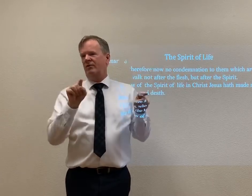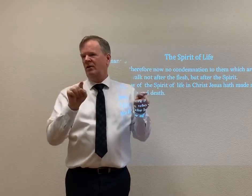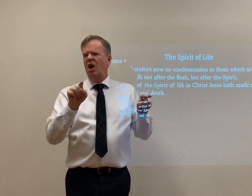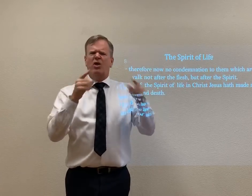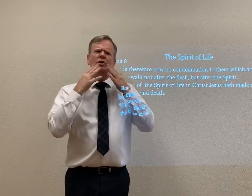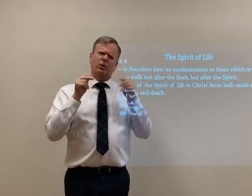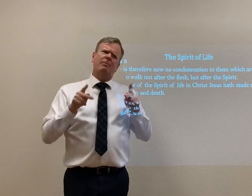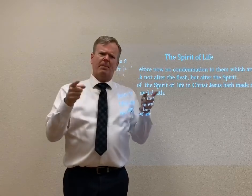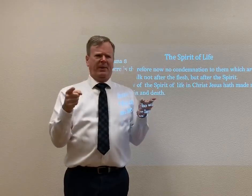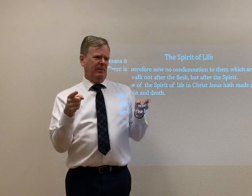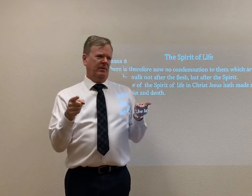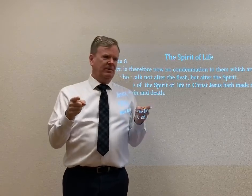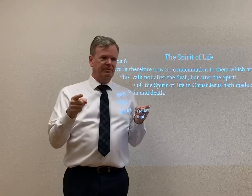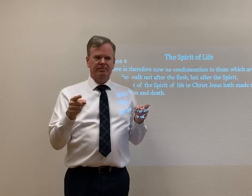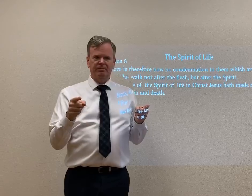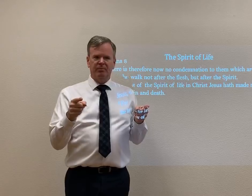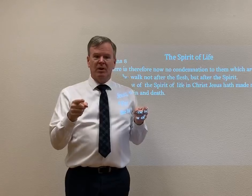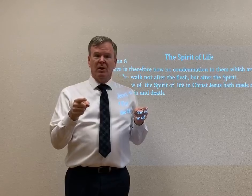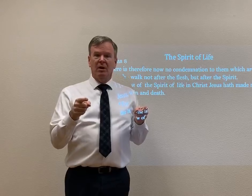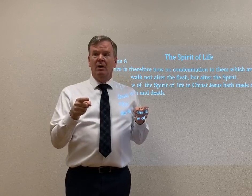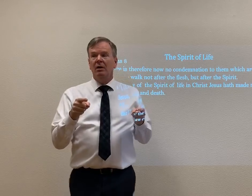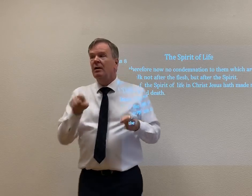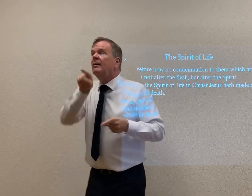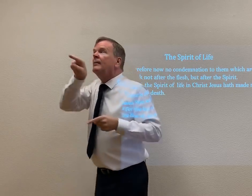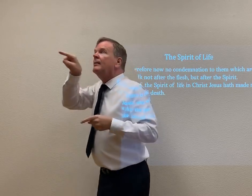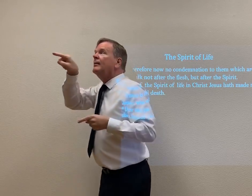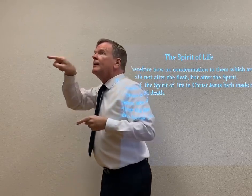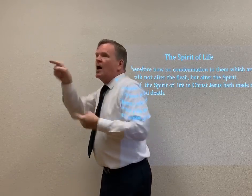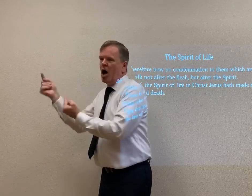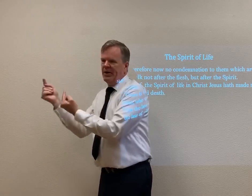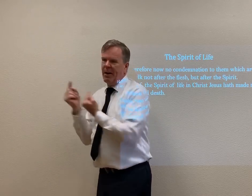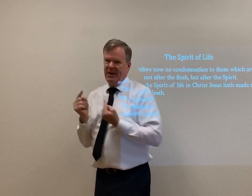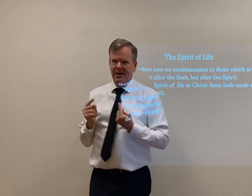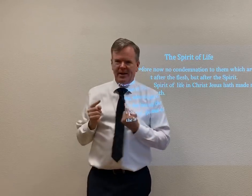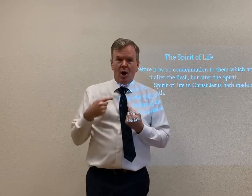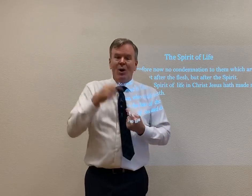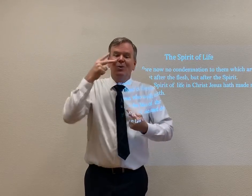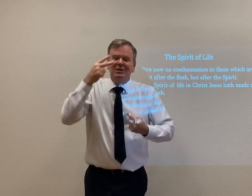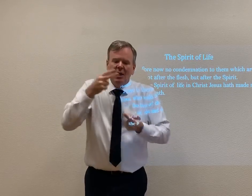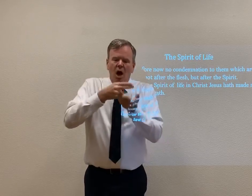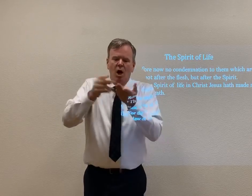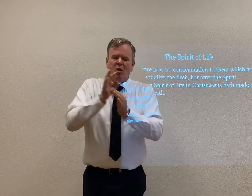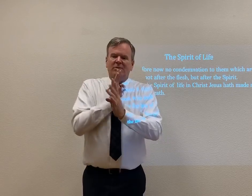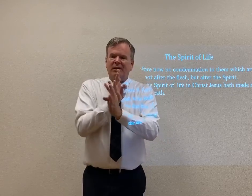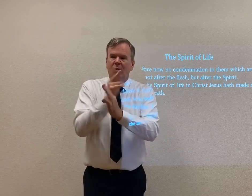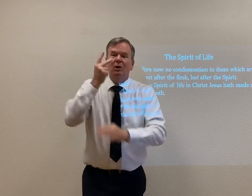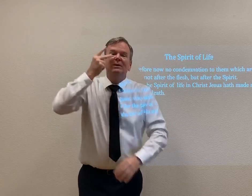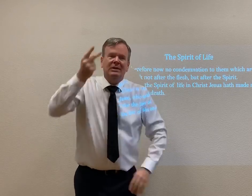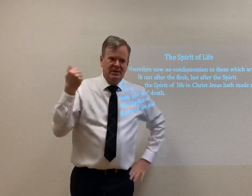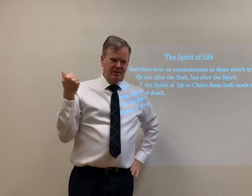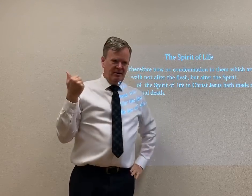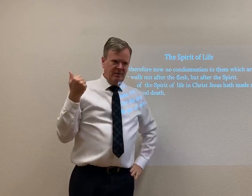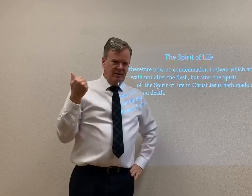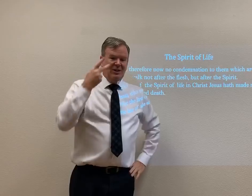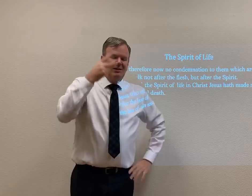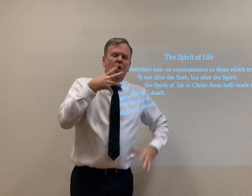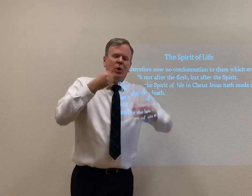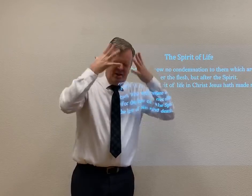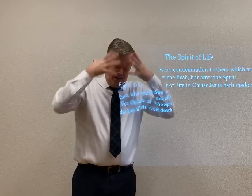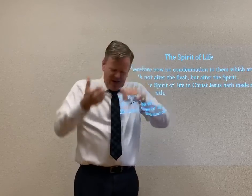and wanting to know more. They're truly sweet people. There are more people out there that are coming. And we can see them receiving the infilling of the Holy Ghost